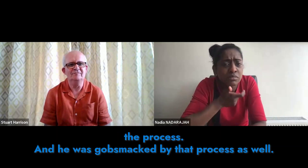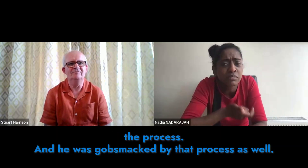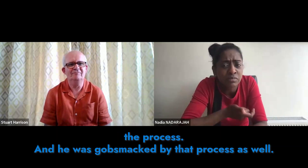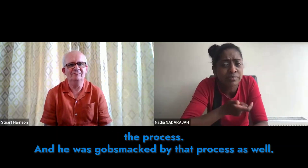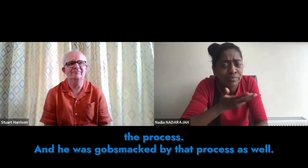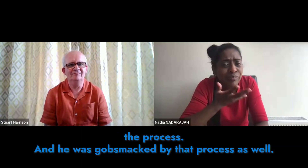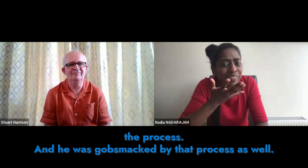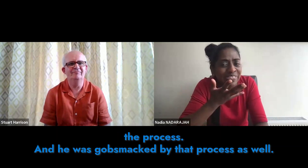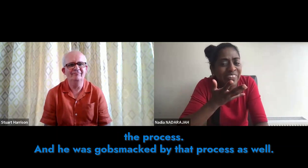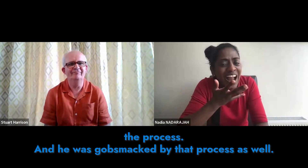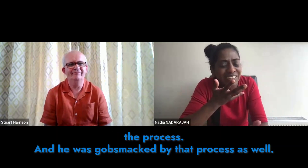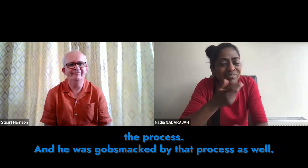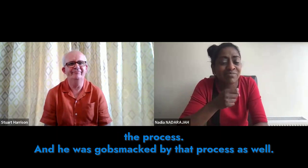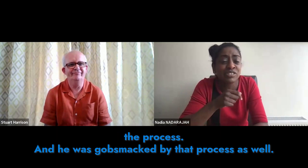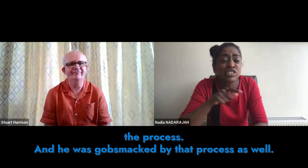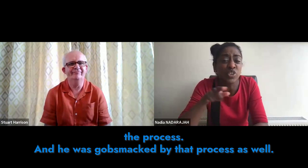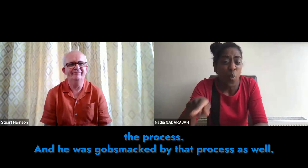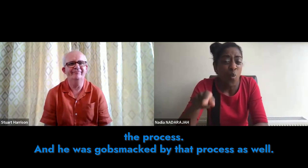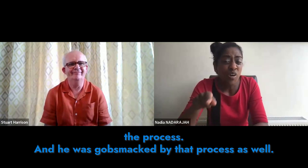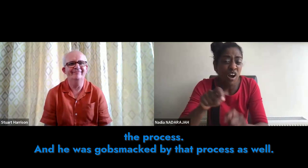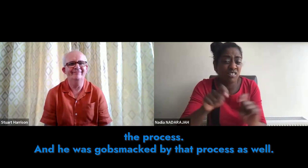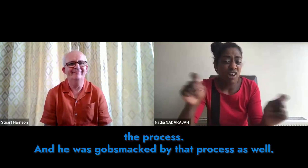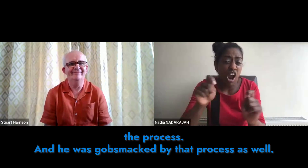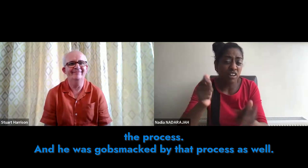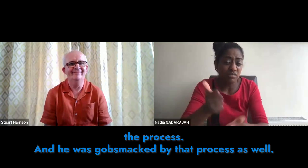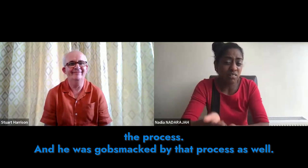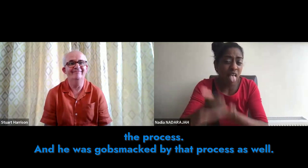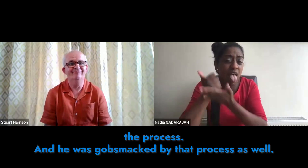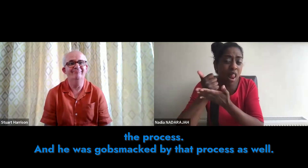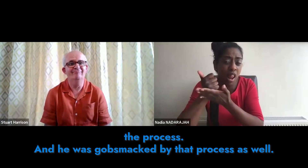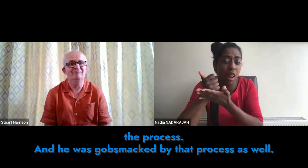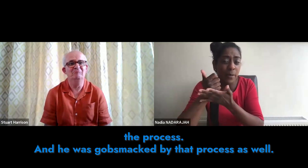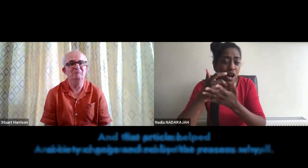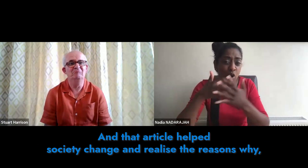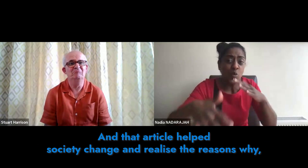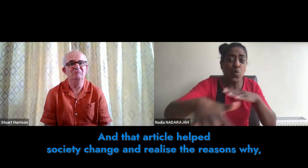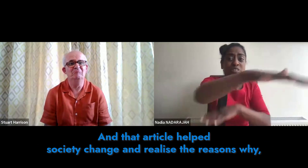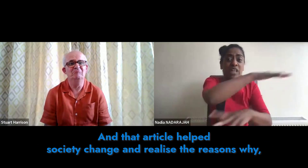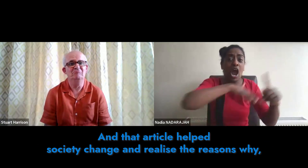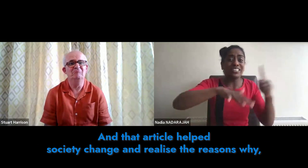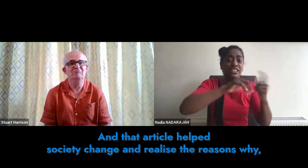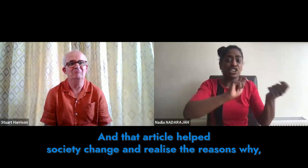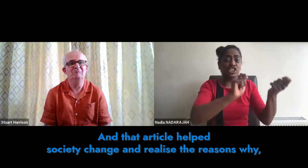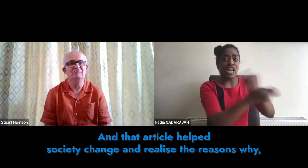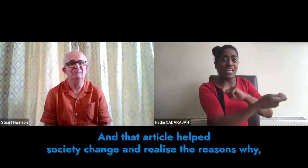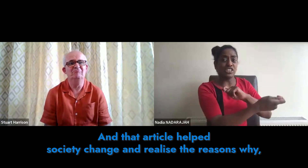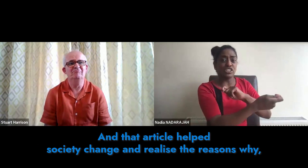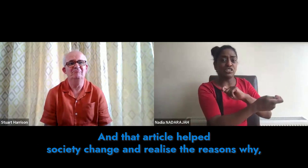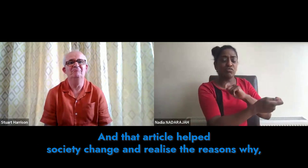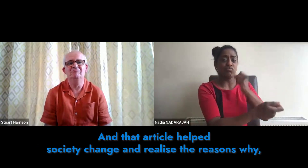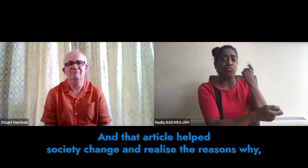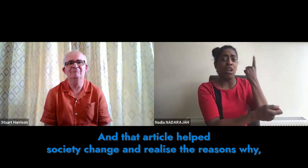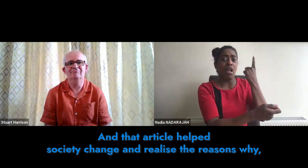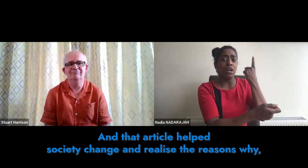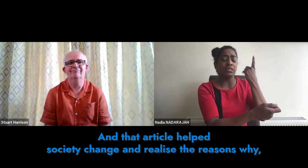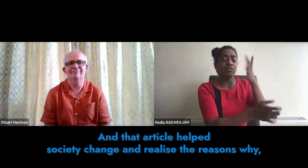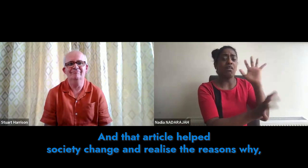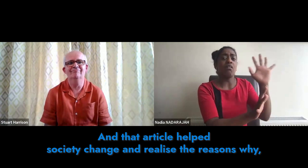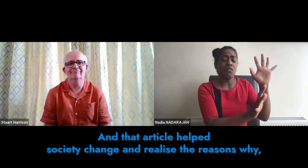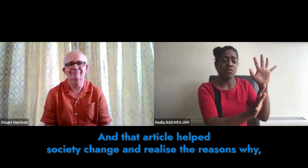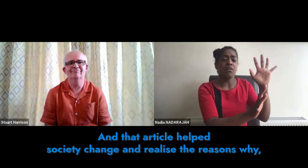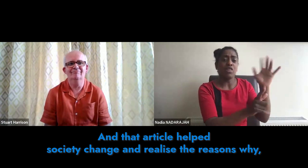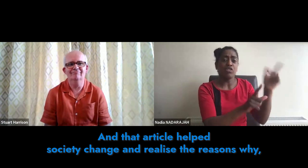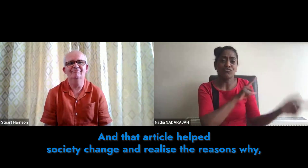research, the process, and he was gobsmacked by that process as well. And that article helped